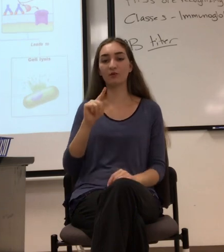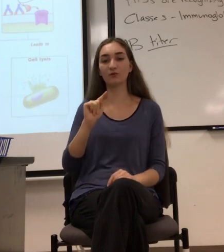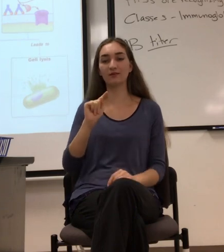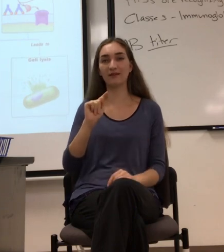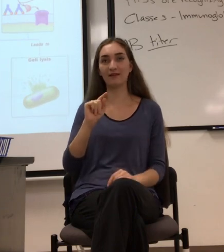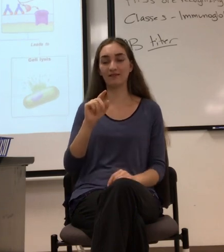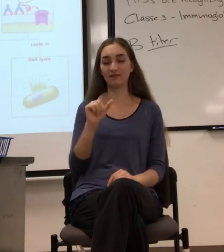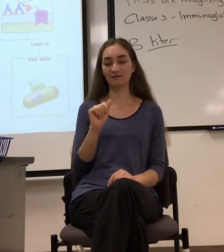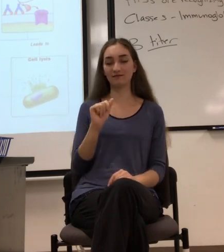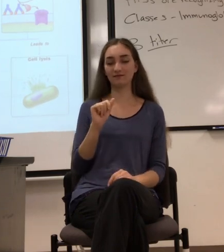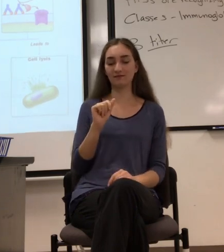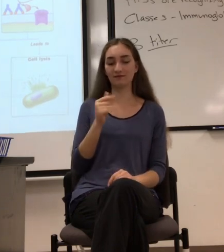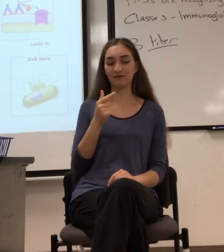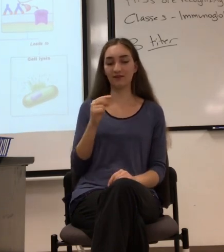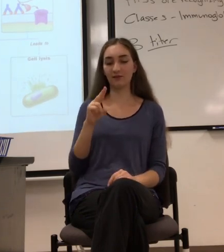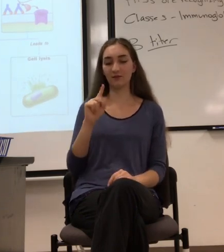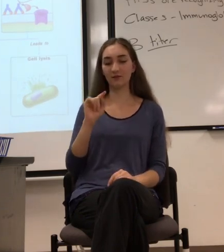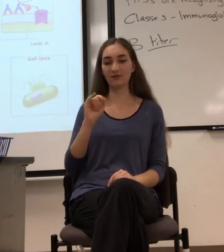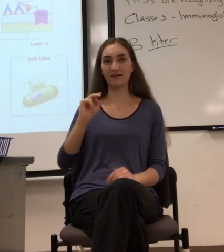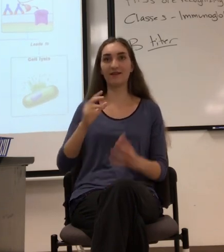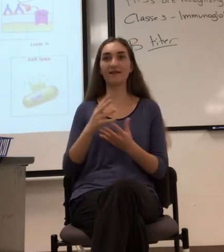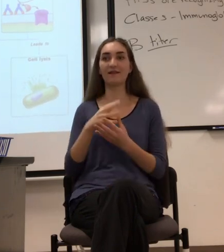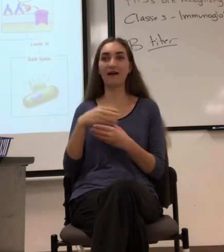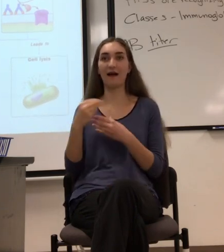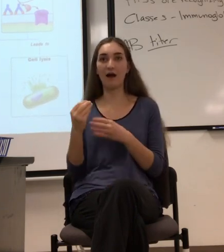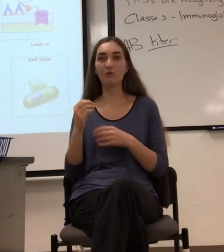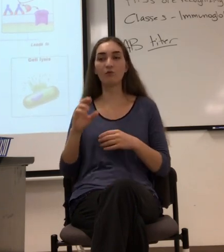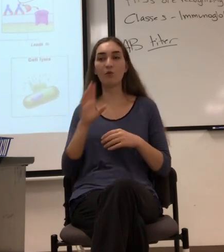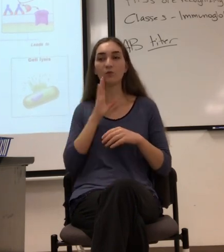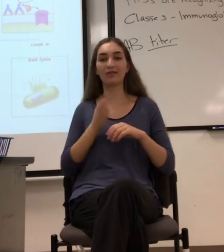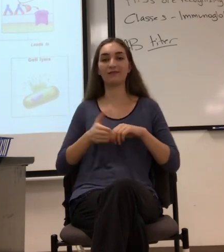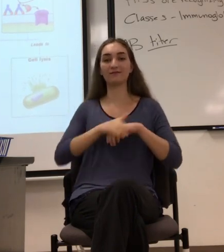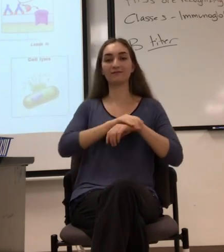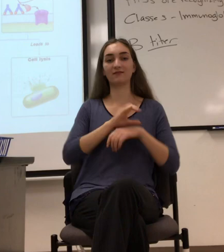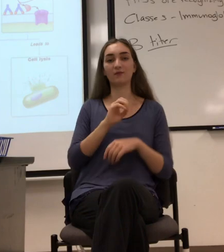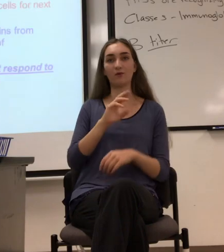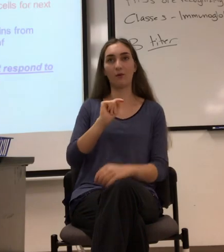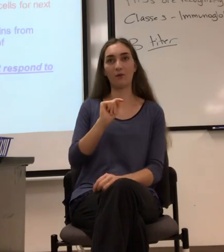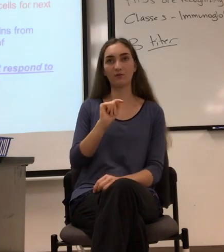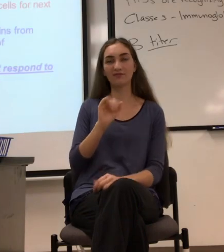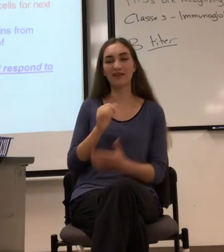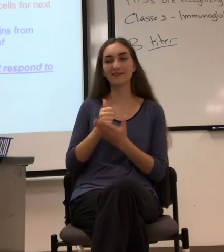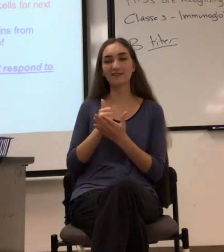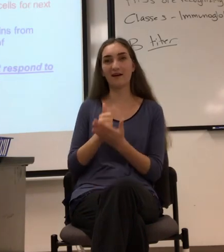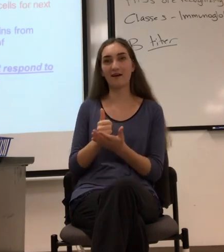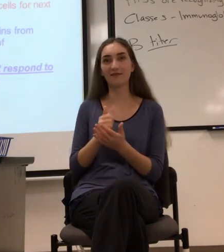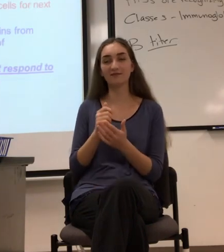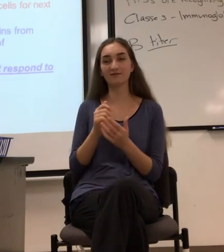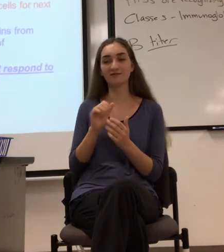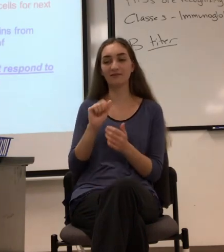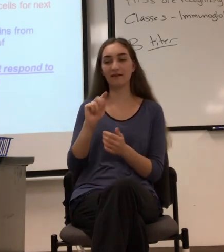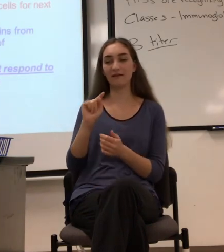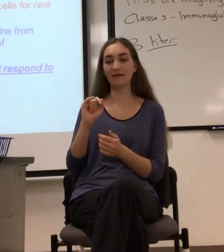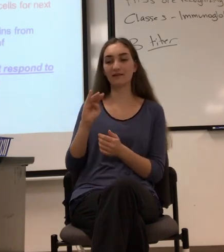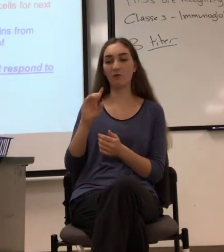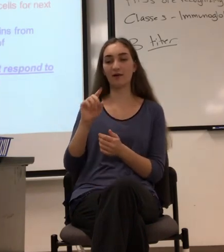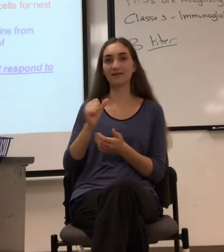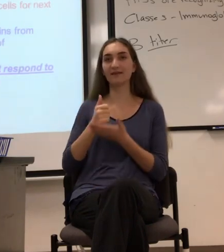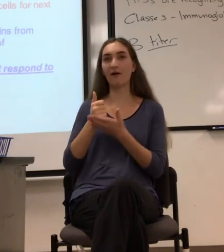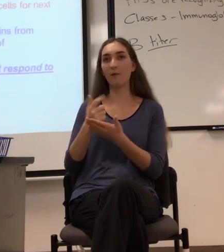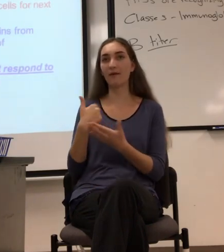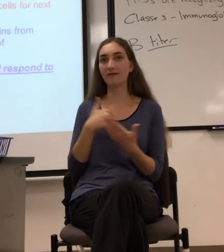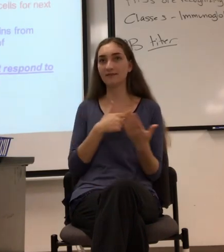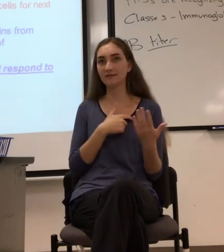Okay. So that's kind of how antibodies can help us. And you can acquire immunity in different ways by